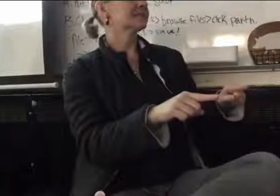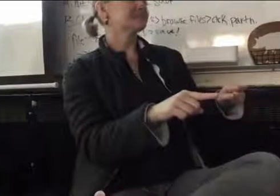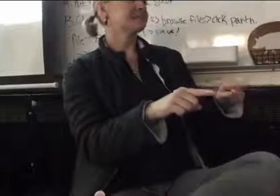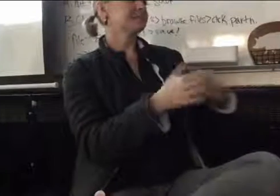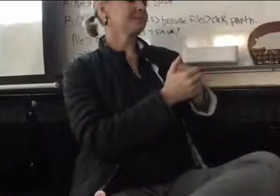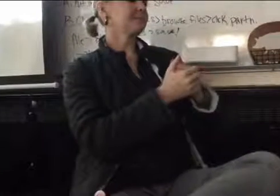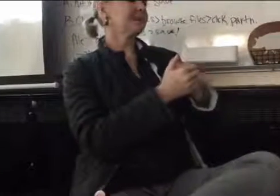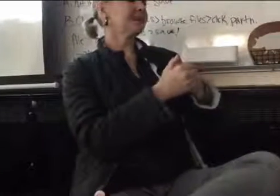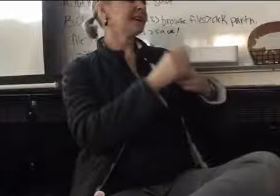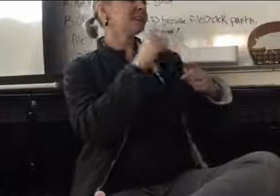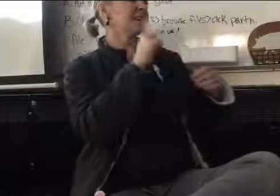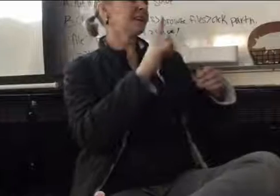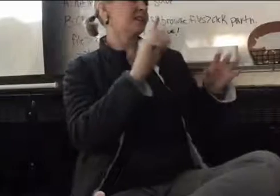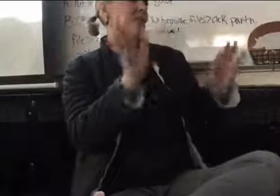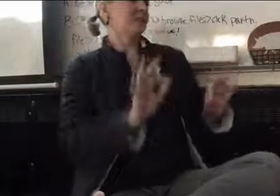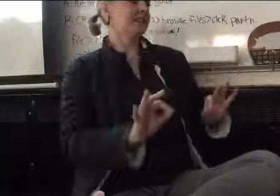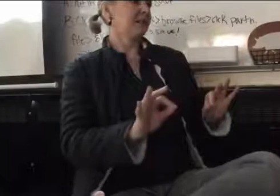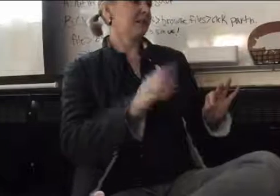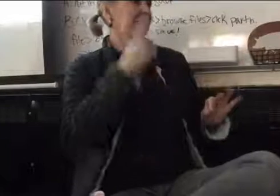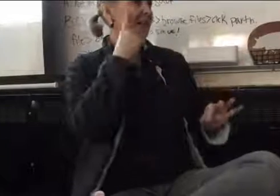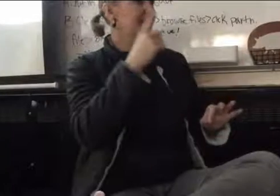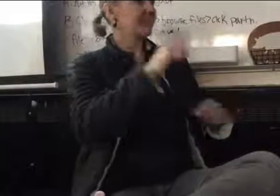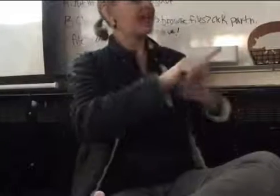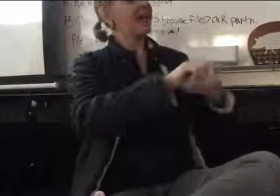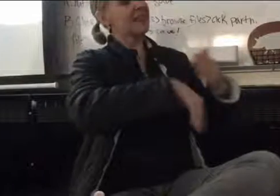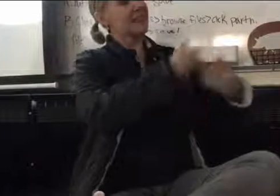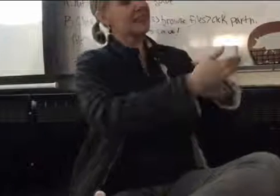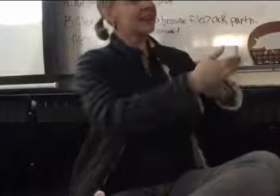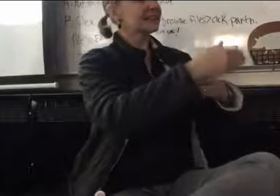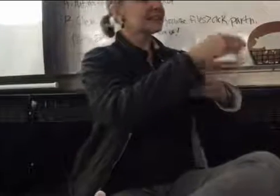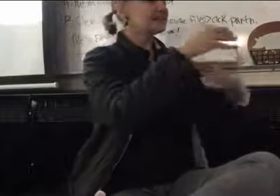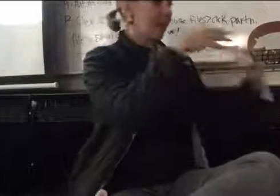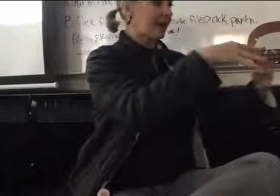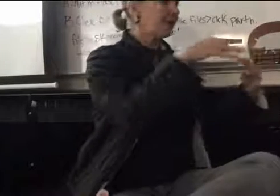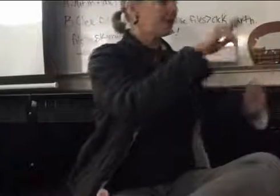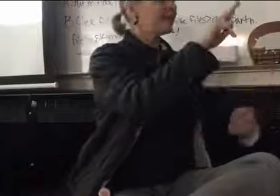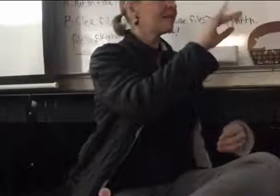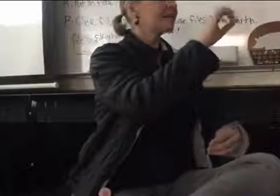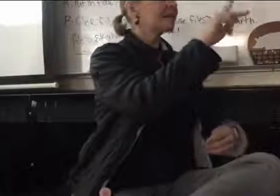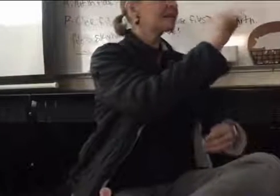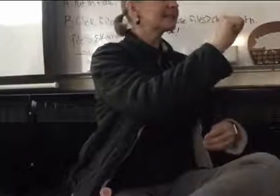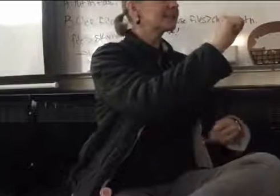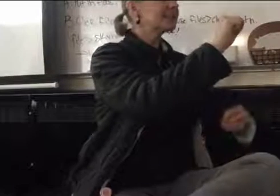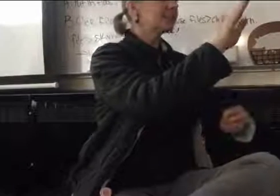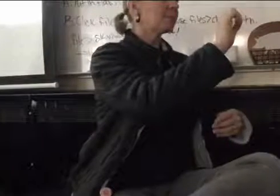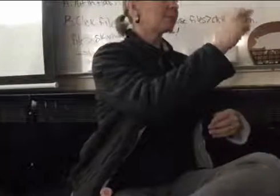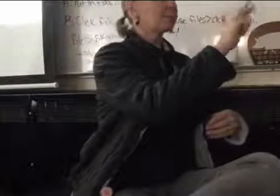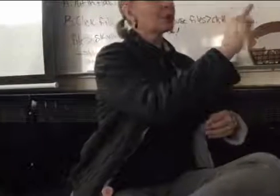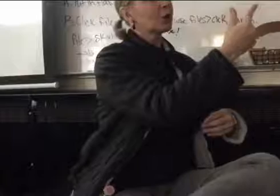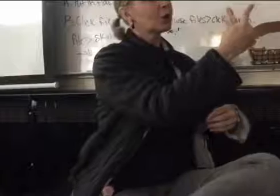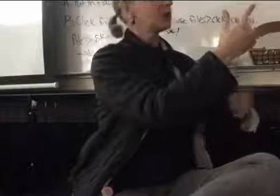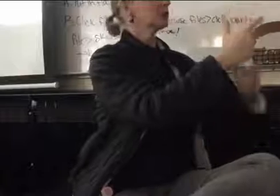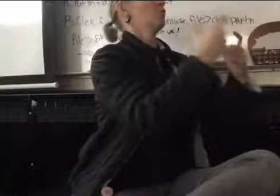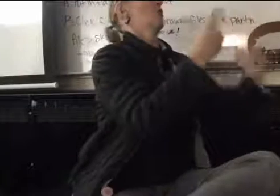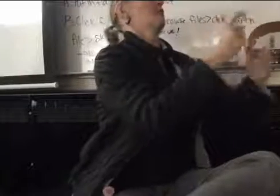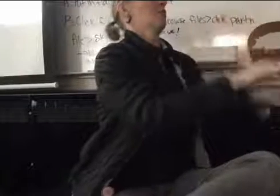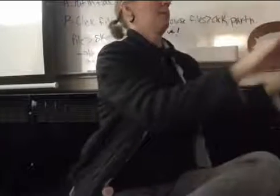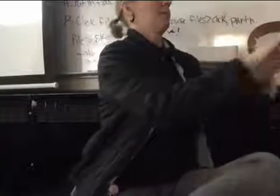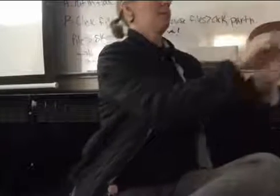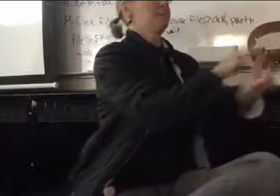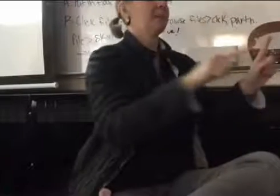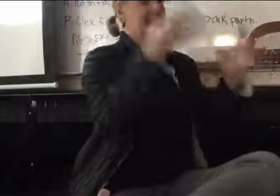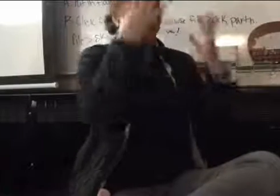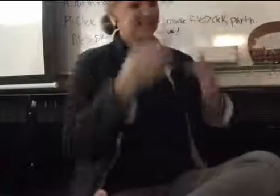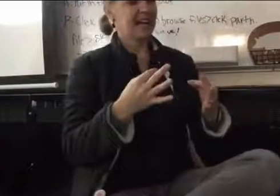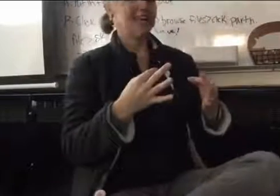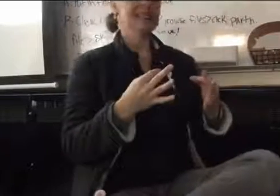it's not that big of a deal. People think Vicksburg is way more important than Gettysburg. Well, what happens is that they decide that they are going to create